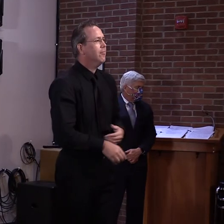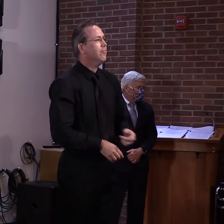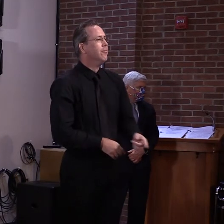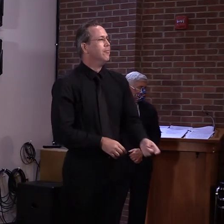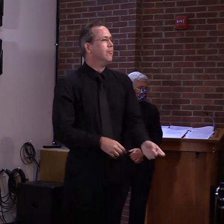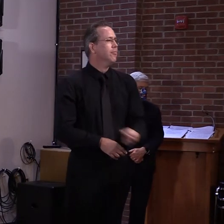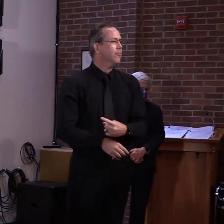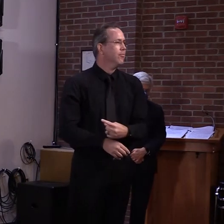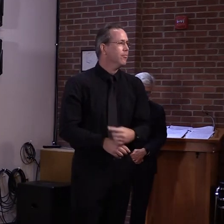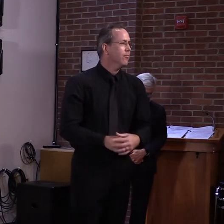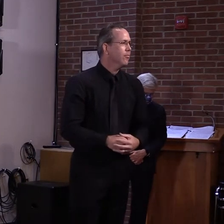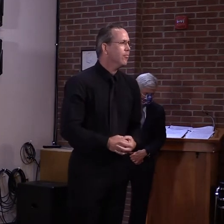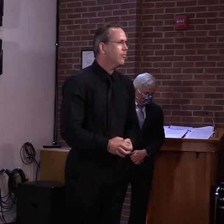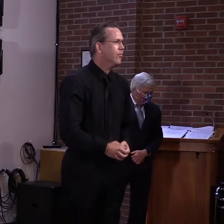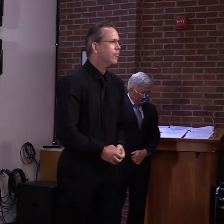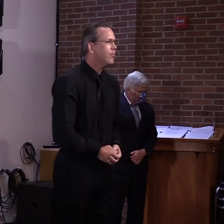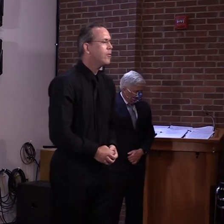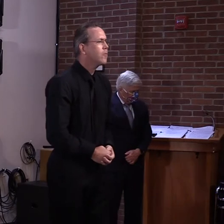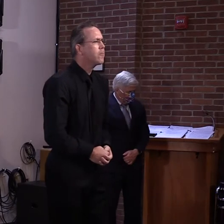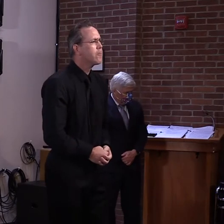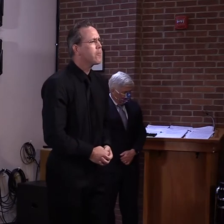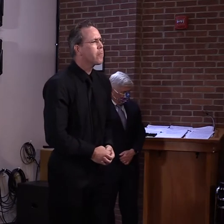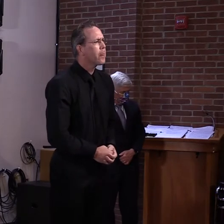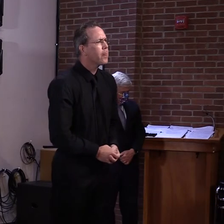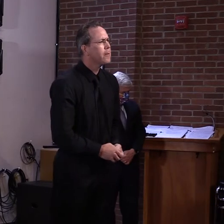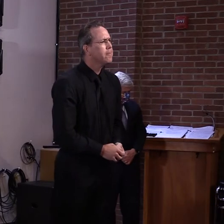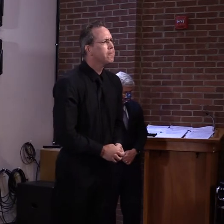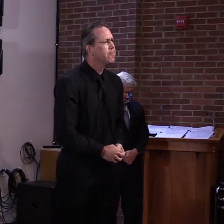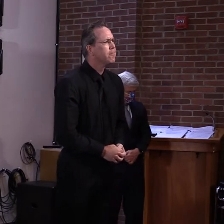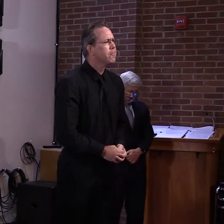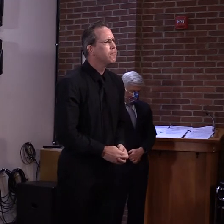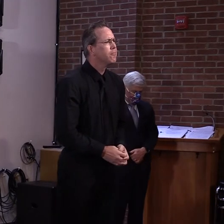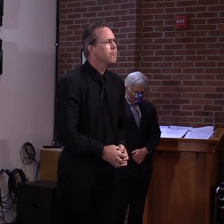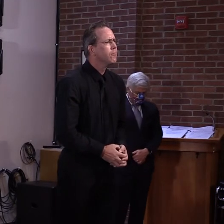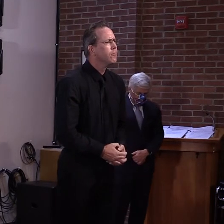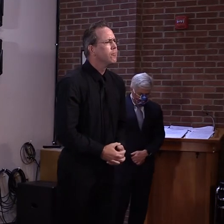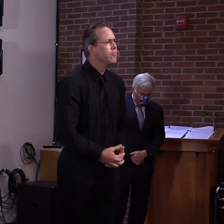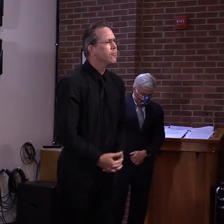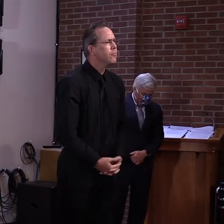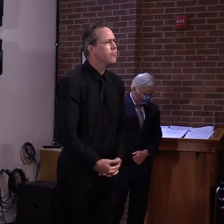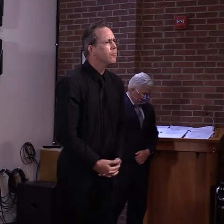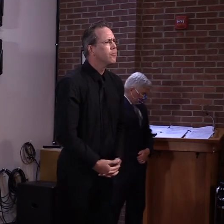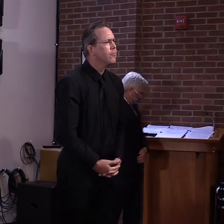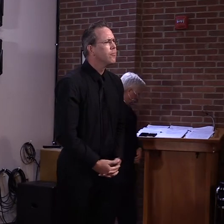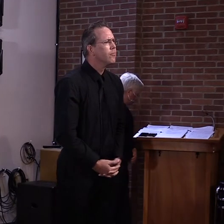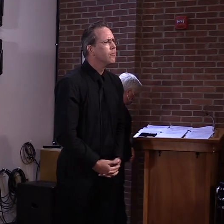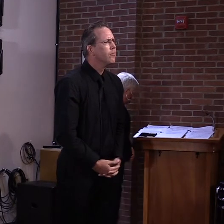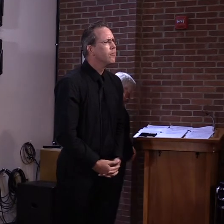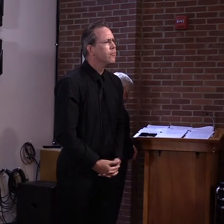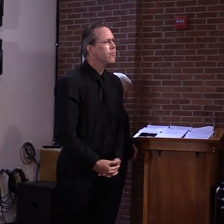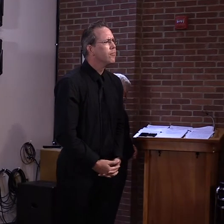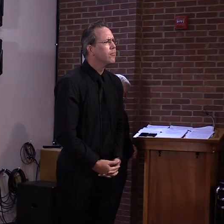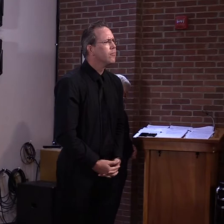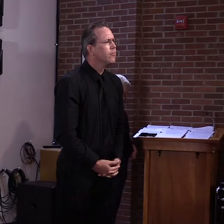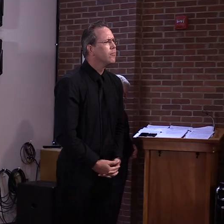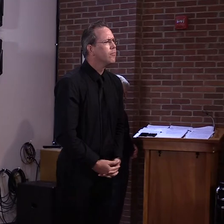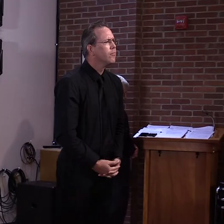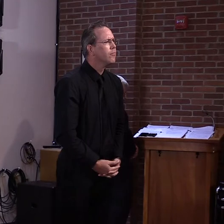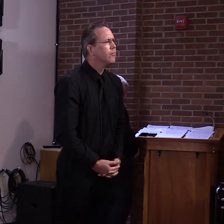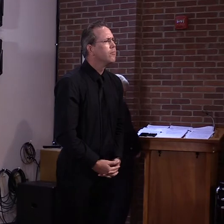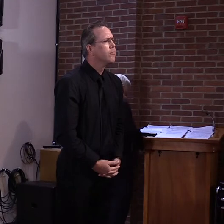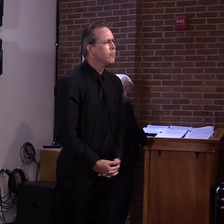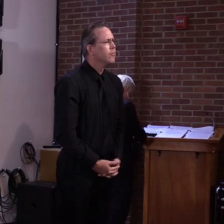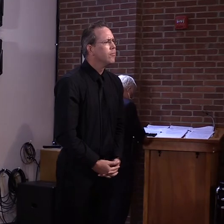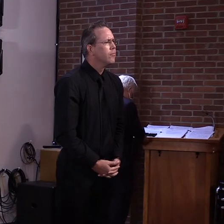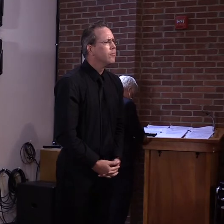I keep hearing about phosphorus loads coming from paved and unpaved surfaces.